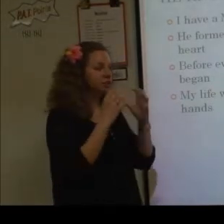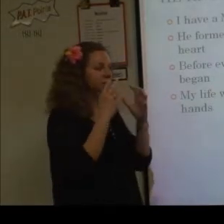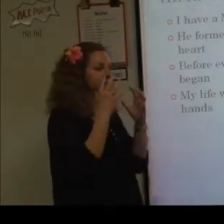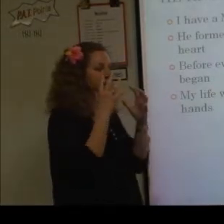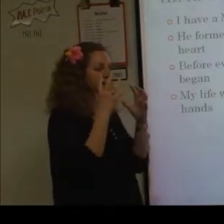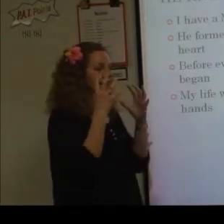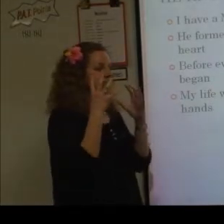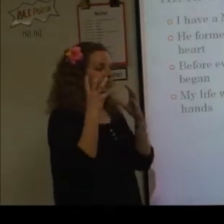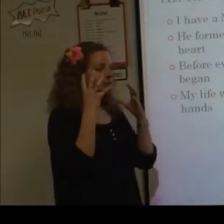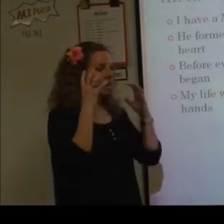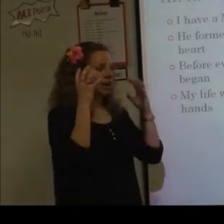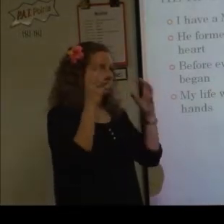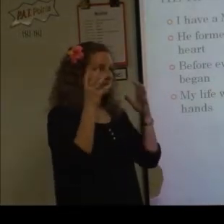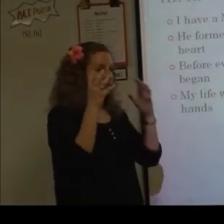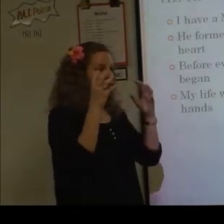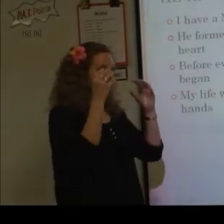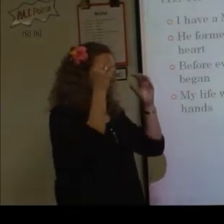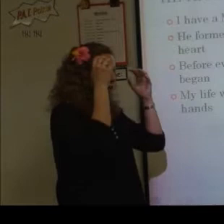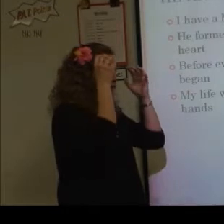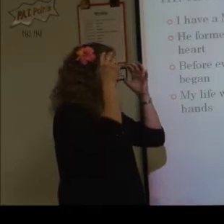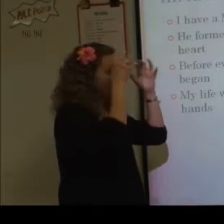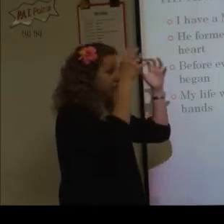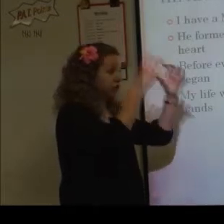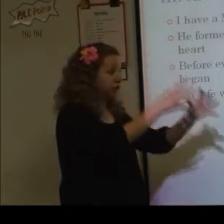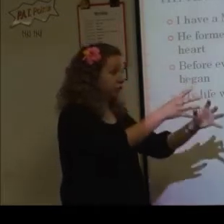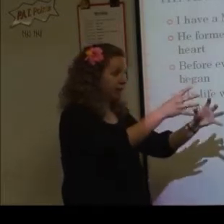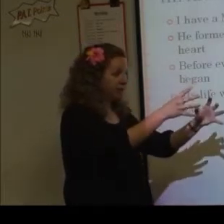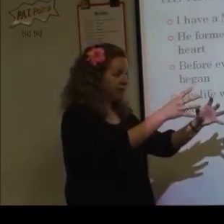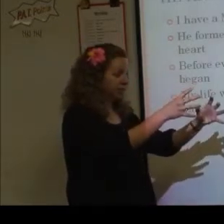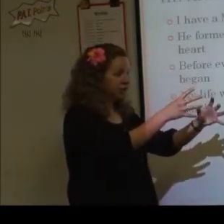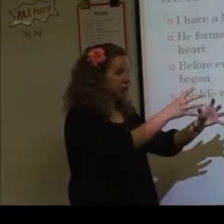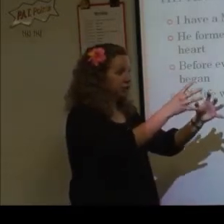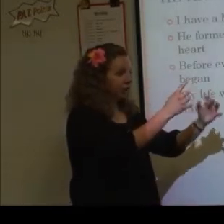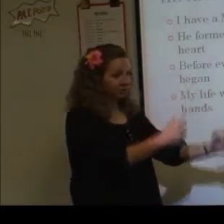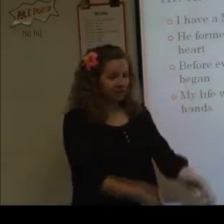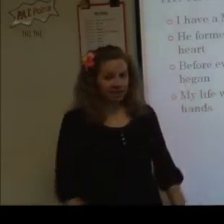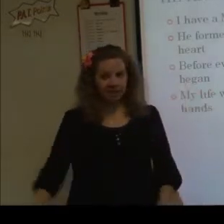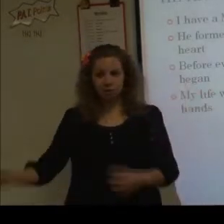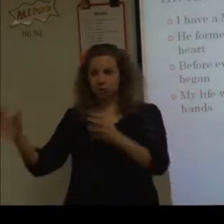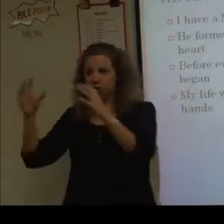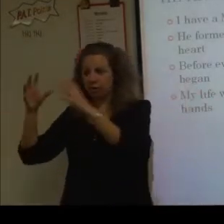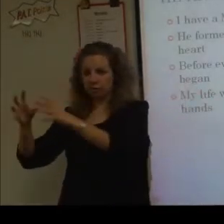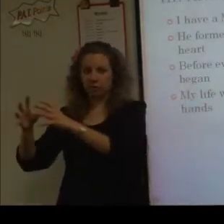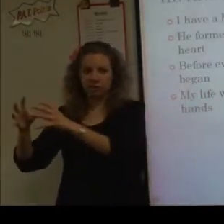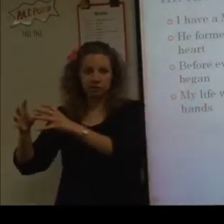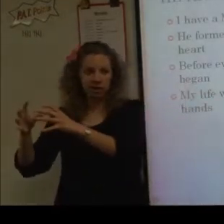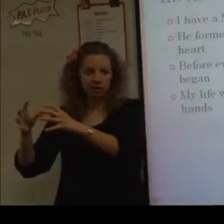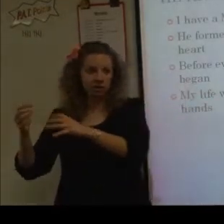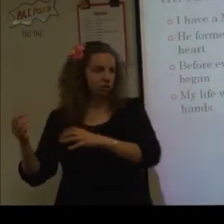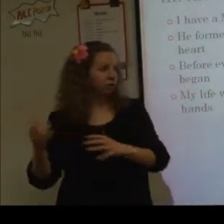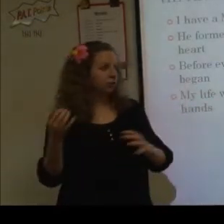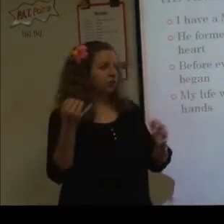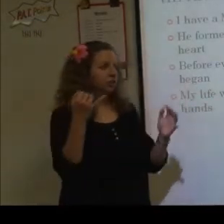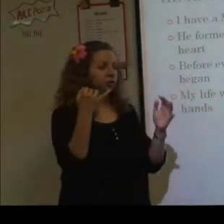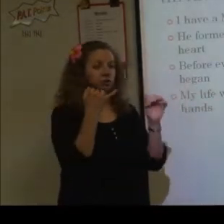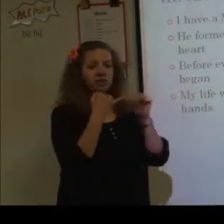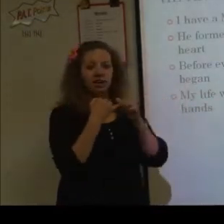to take the essence of it and whatever is in your mind, you have to get it into the other person's mind. You don't, so you take